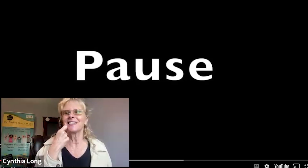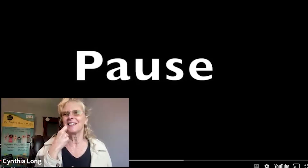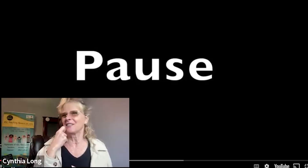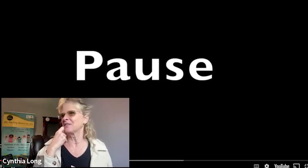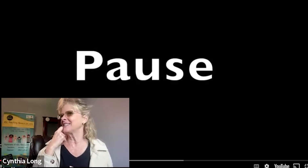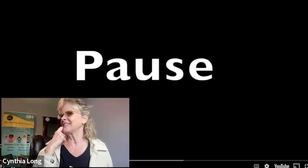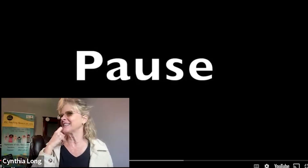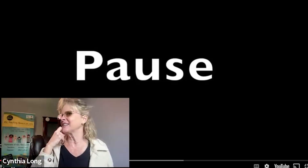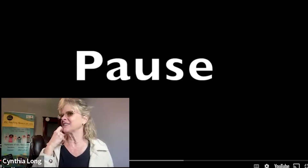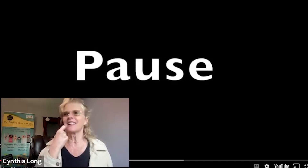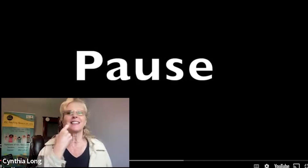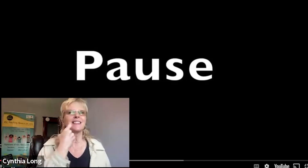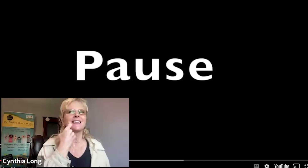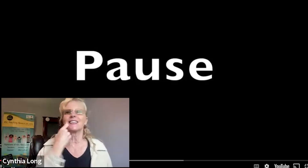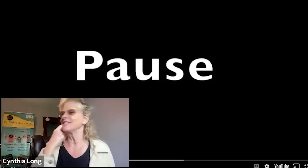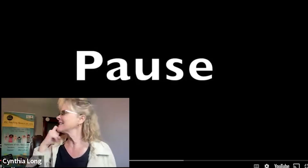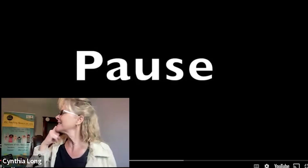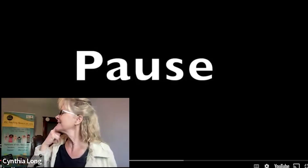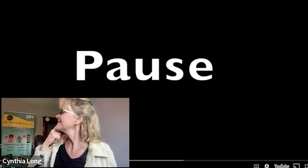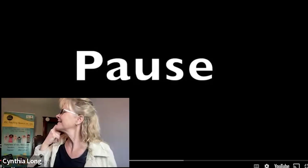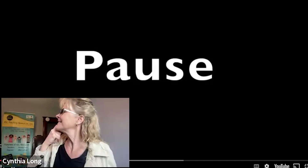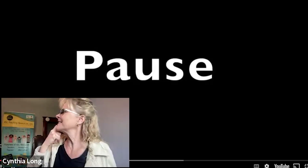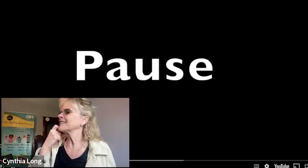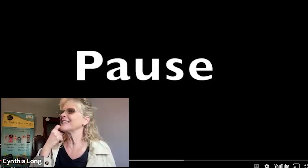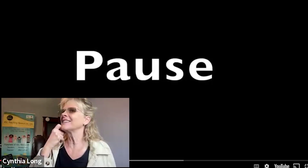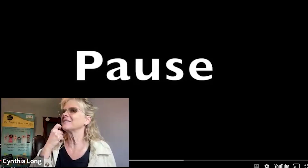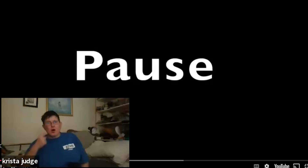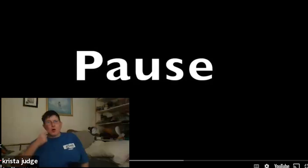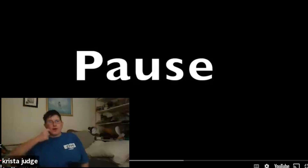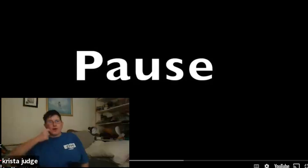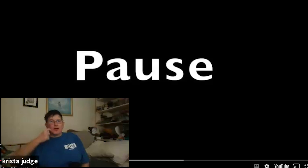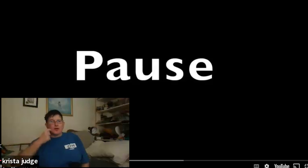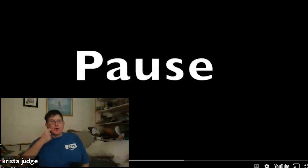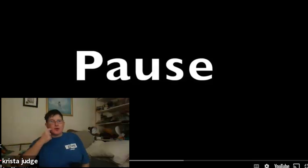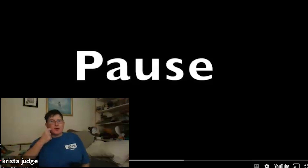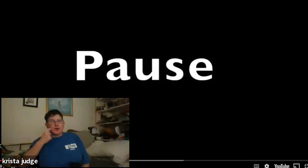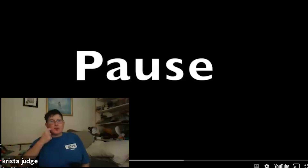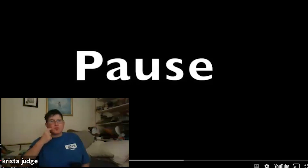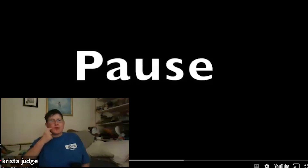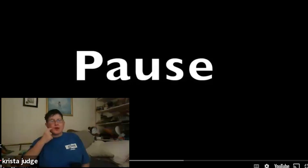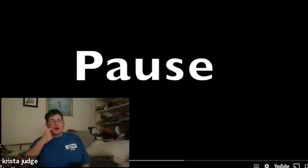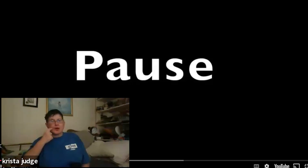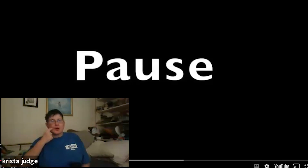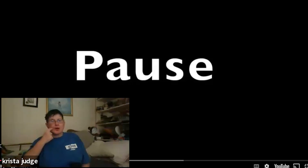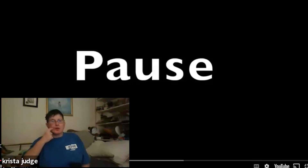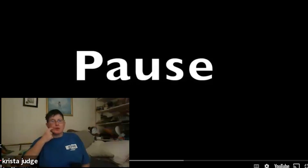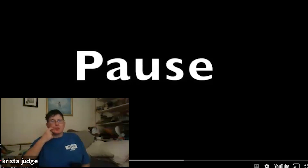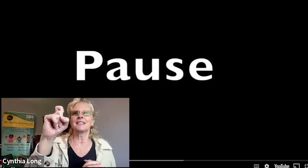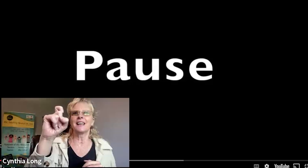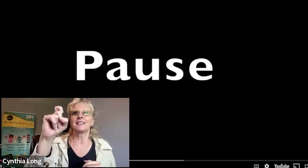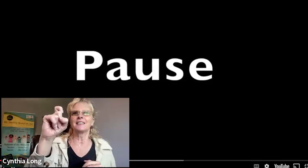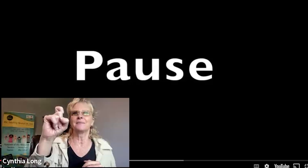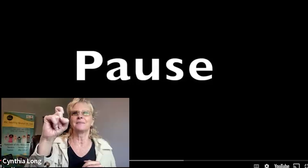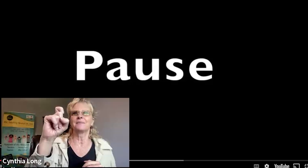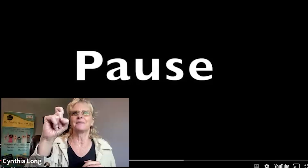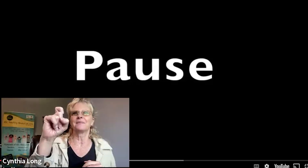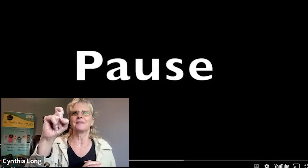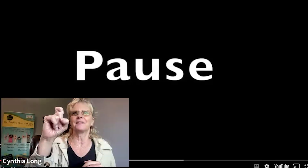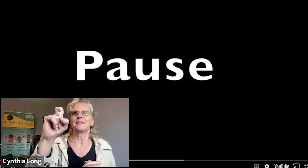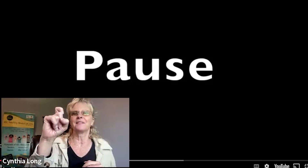recently. Recently. It looks like, can you see it? Recently. Oh, okay. So this is recently. And then it X